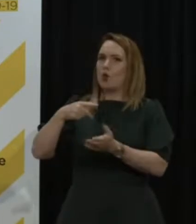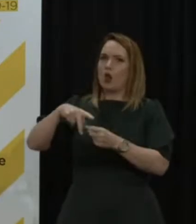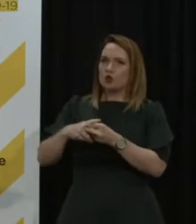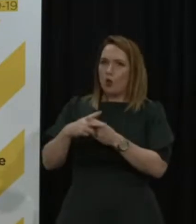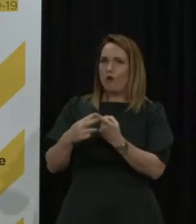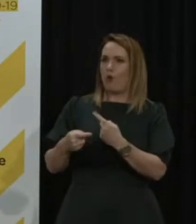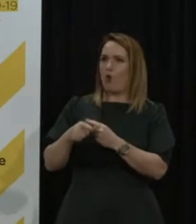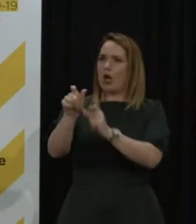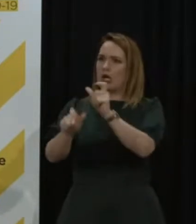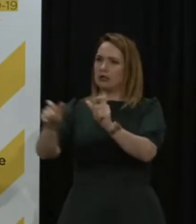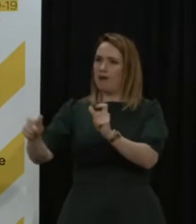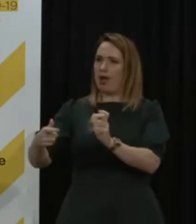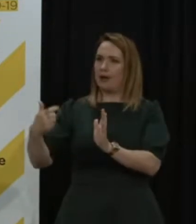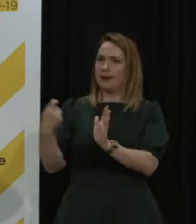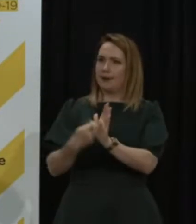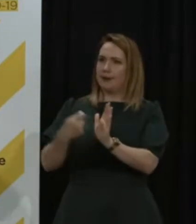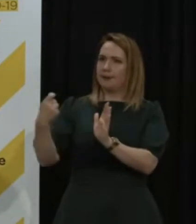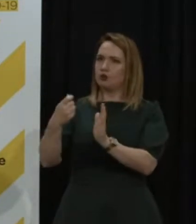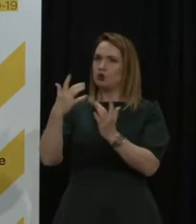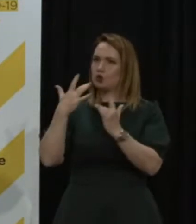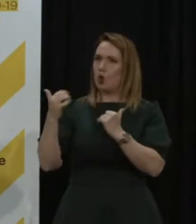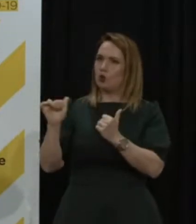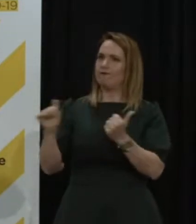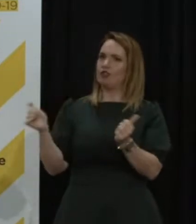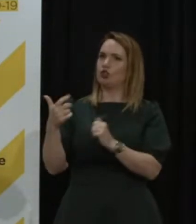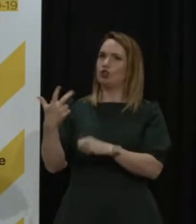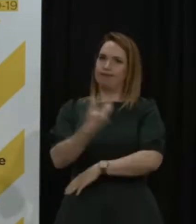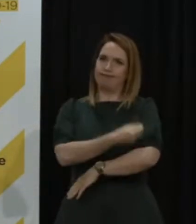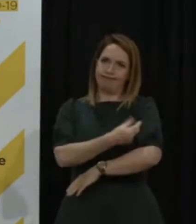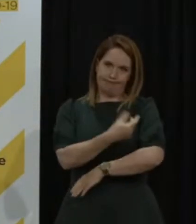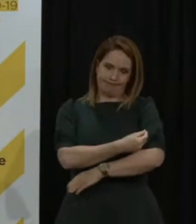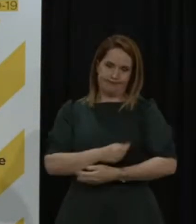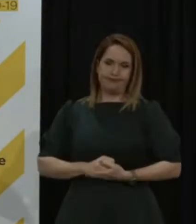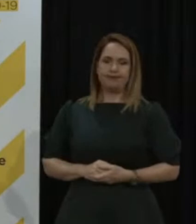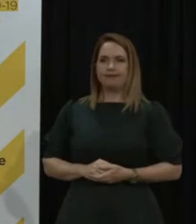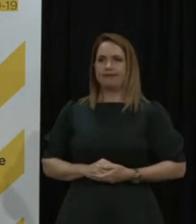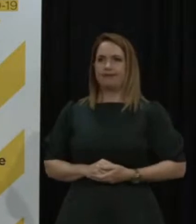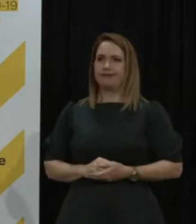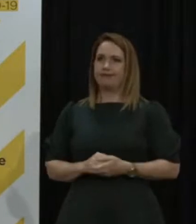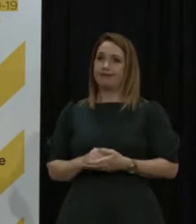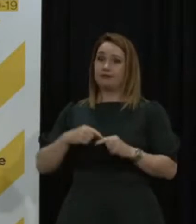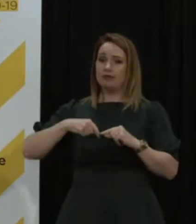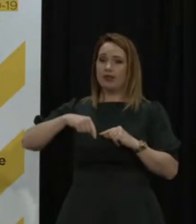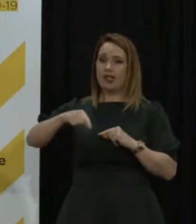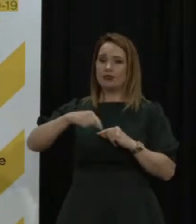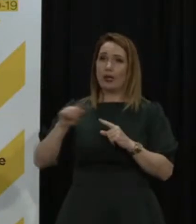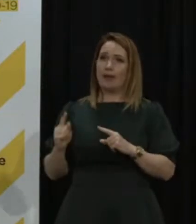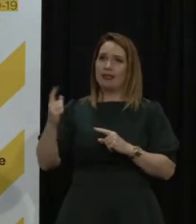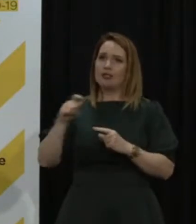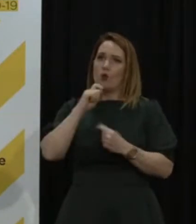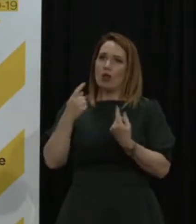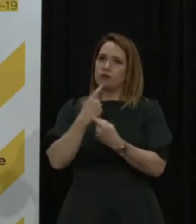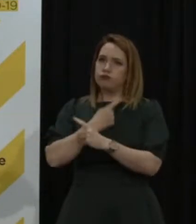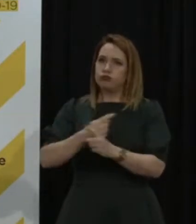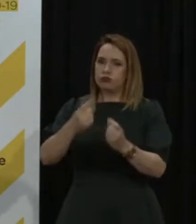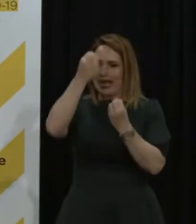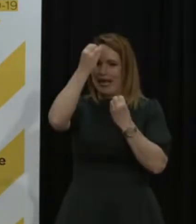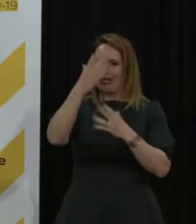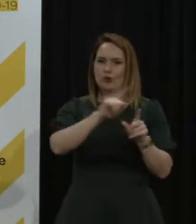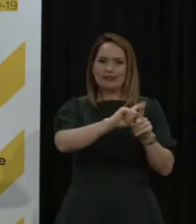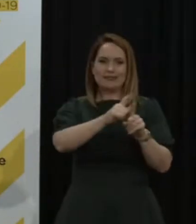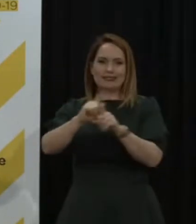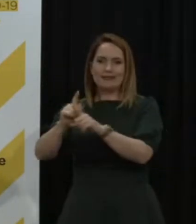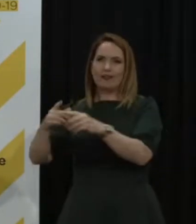On Thursday, Ministers Little, Sepuloni and Verrill will set out the end-to-end support someone who gets COVID and those around them will receive in